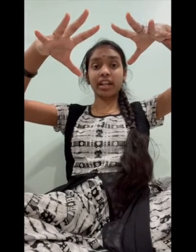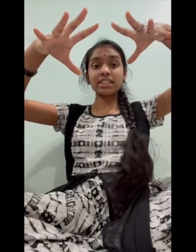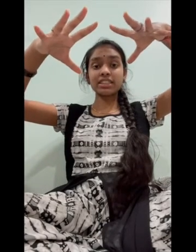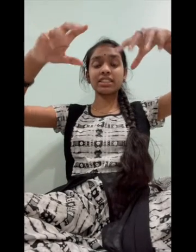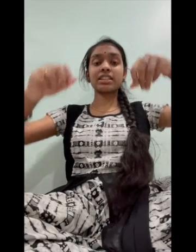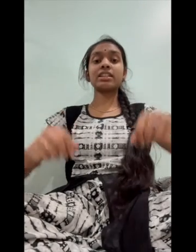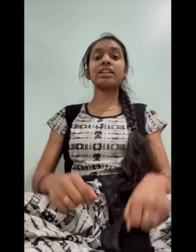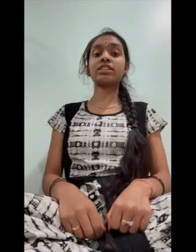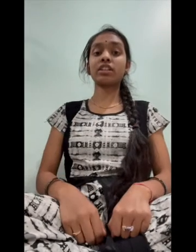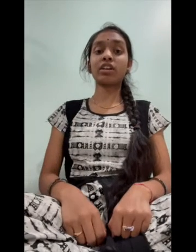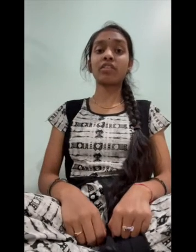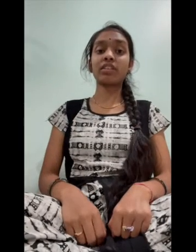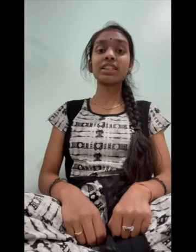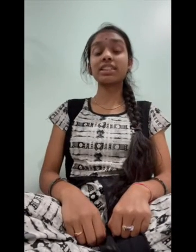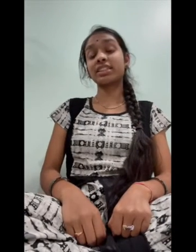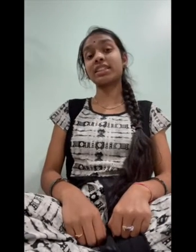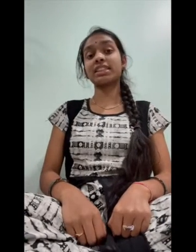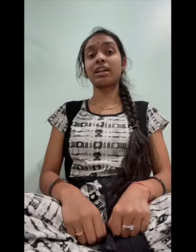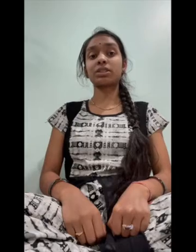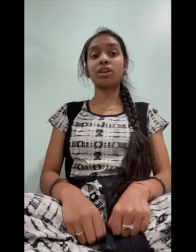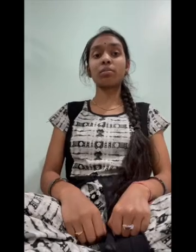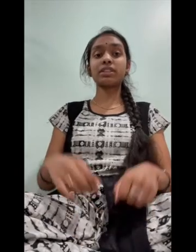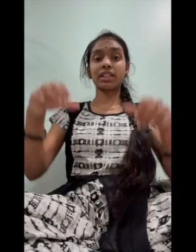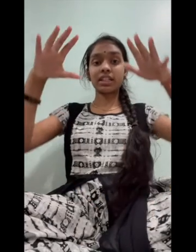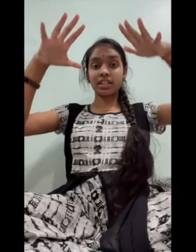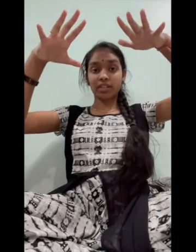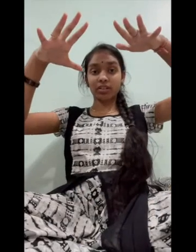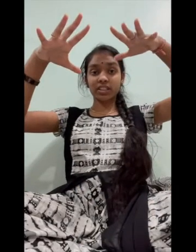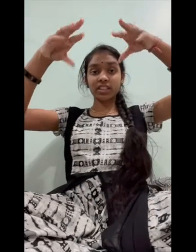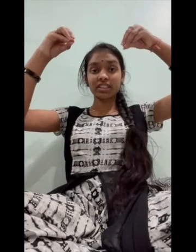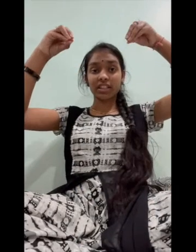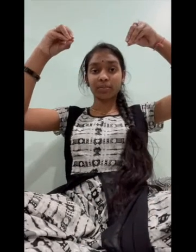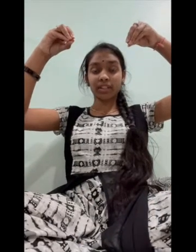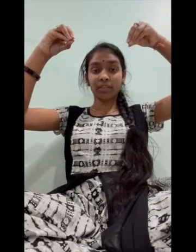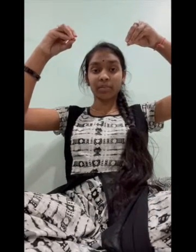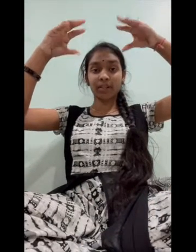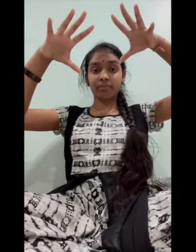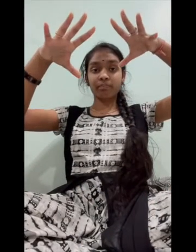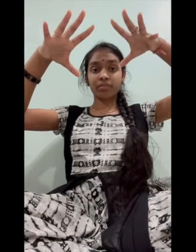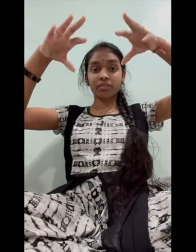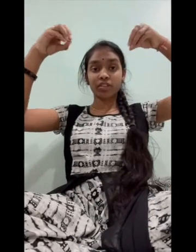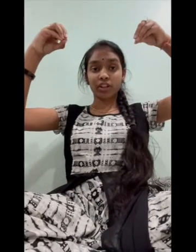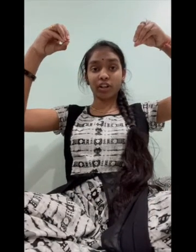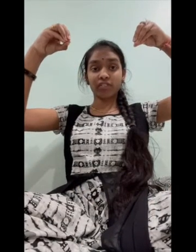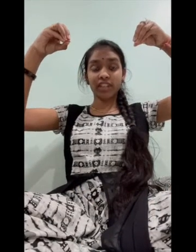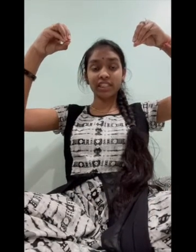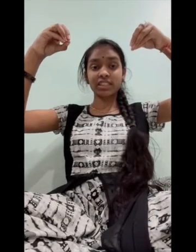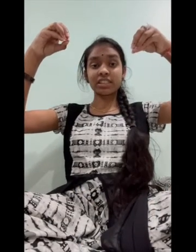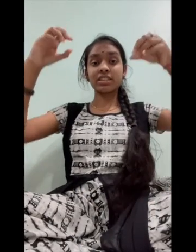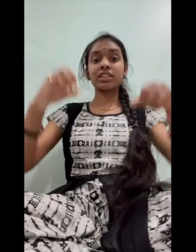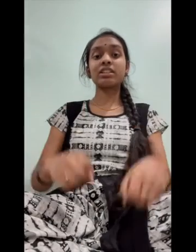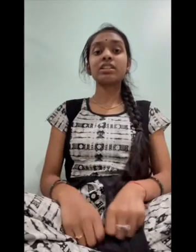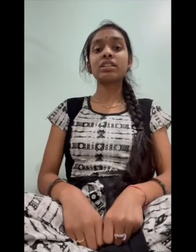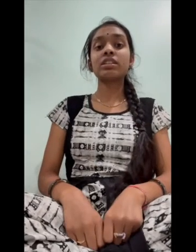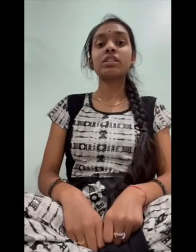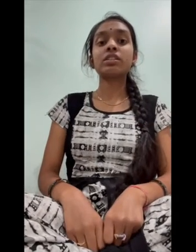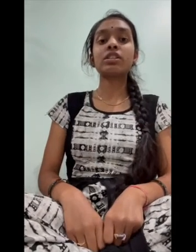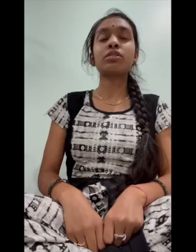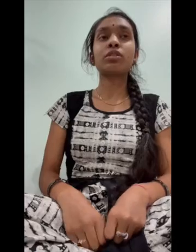lights and turning off lights, it's the exact opposite. Go like this, and you bring them in. Turning off lights. So normally